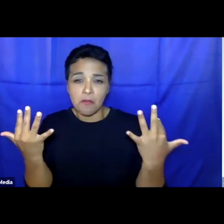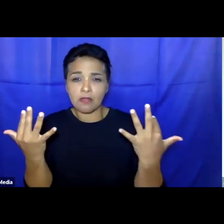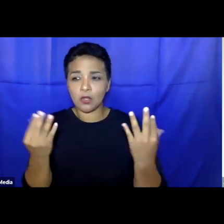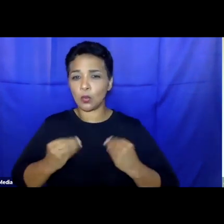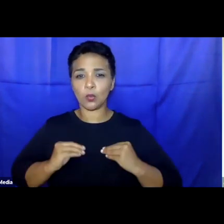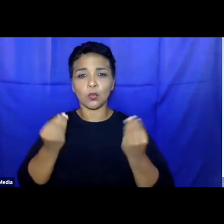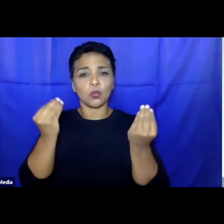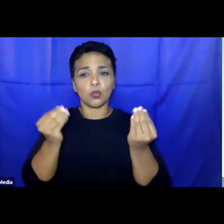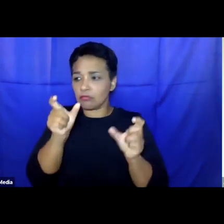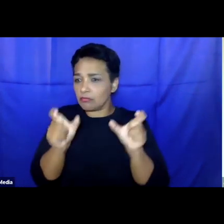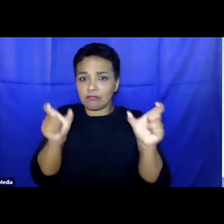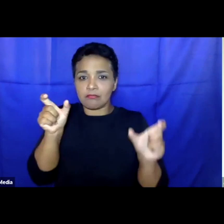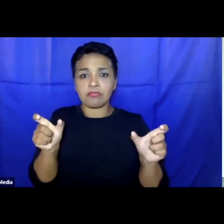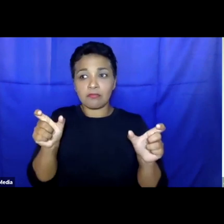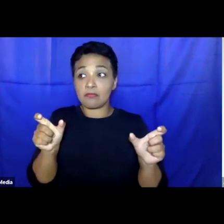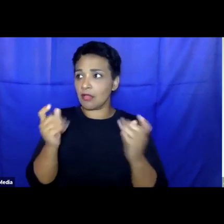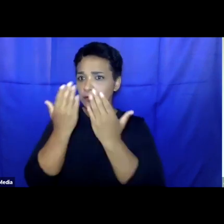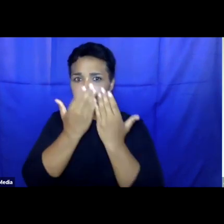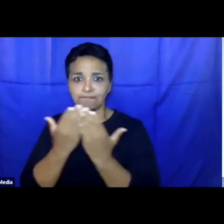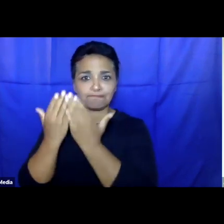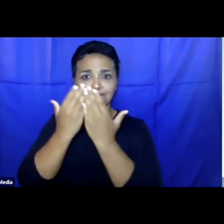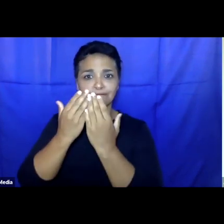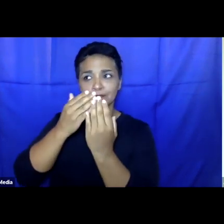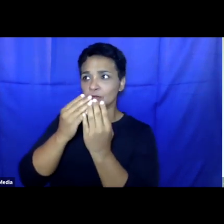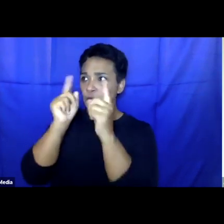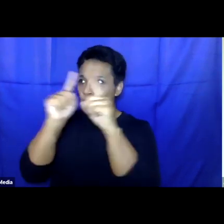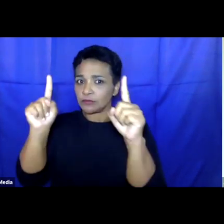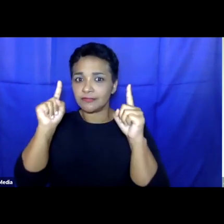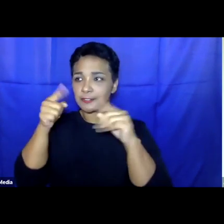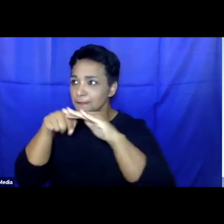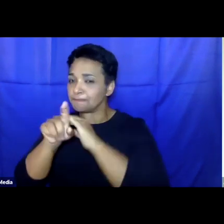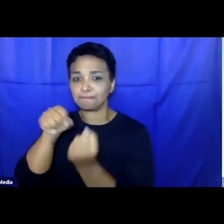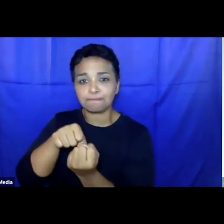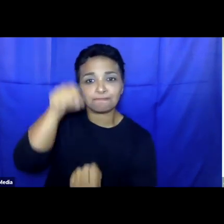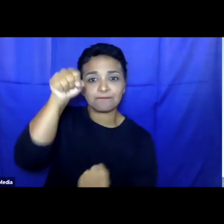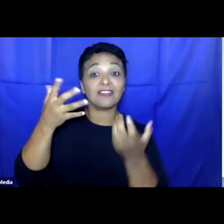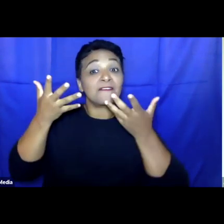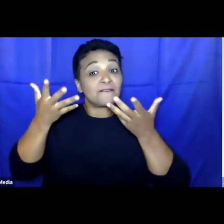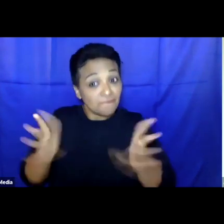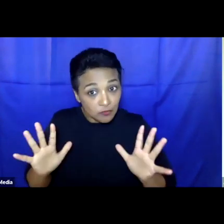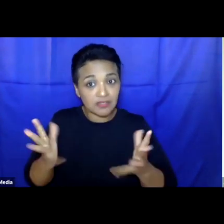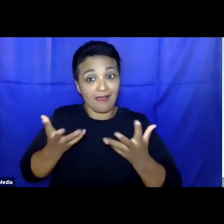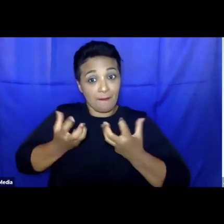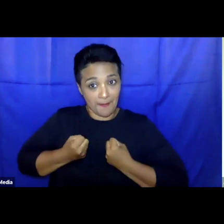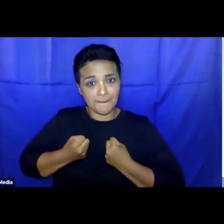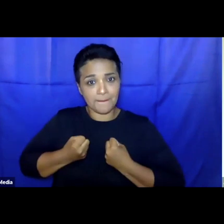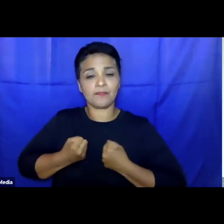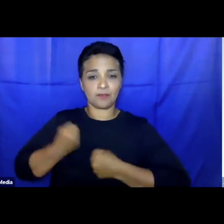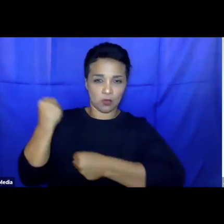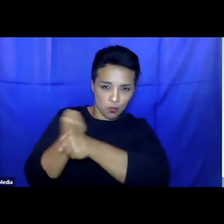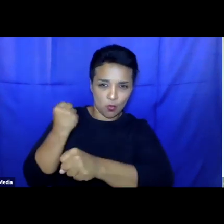from the camps are now in Somalia, Horn of Africa, working with a big companies